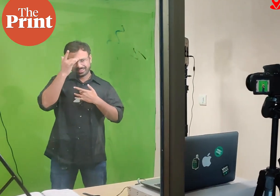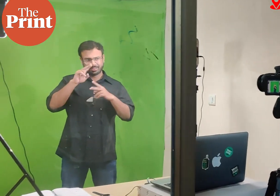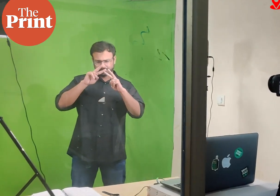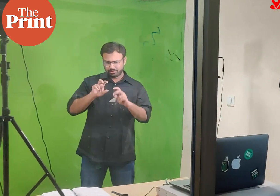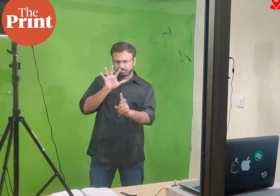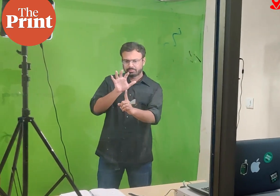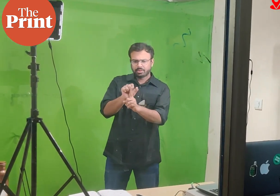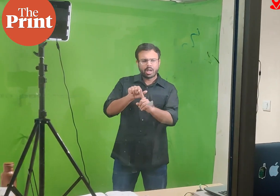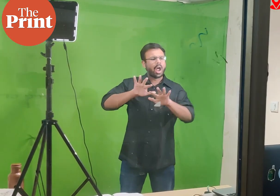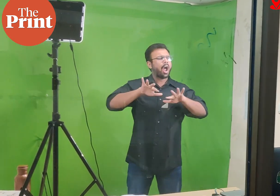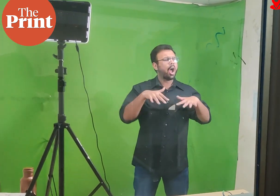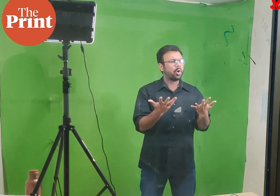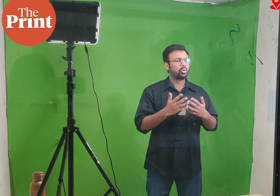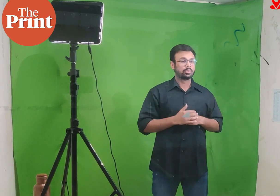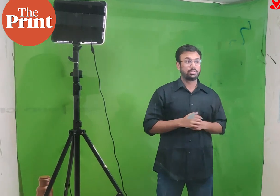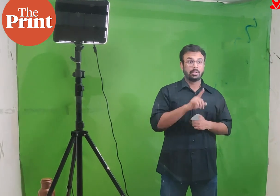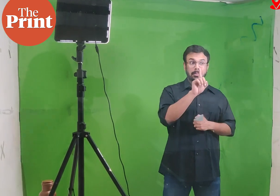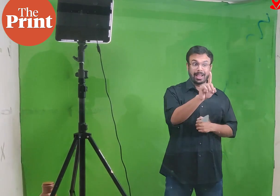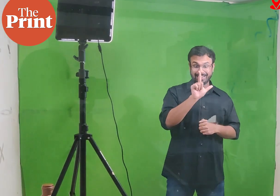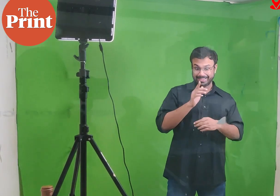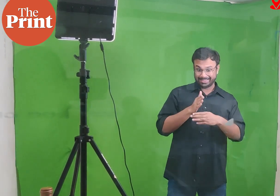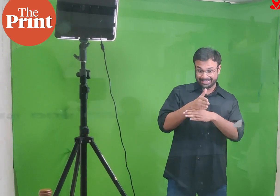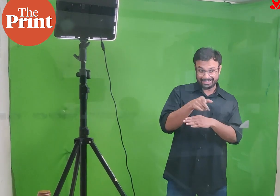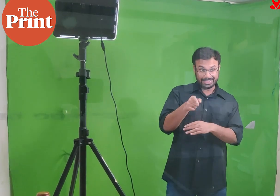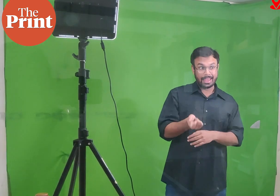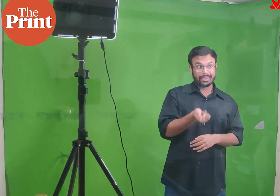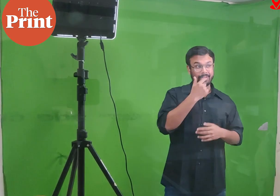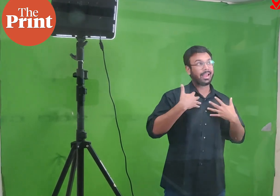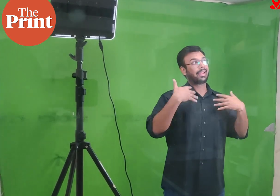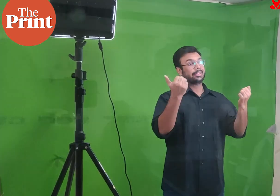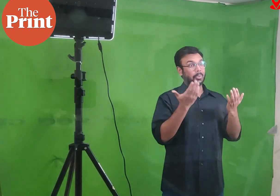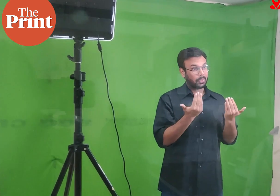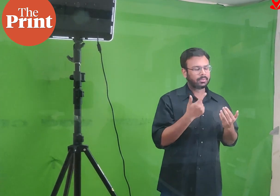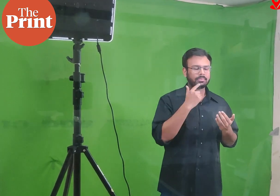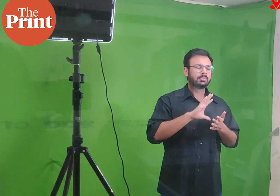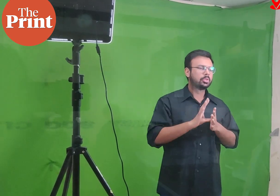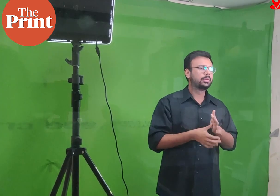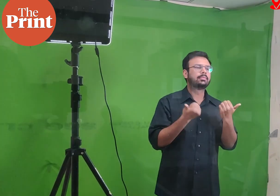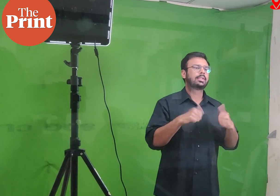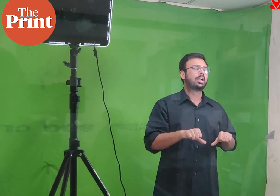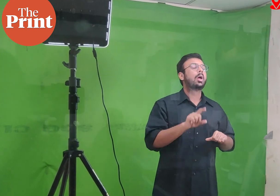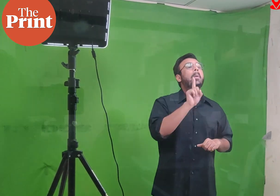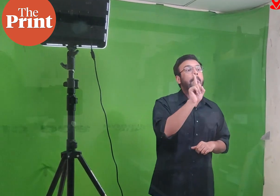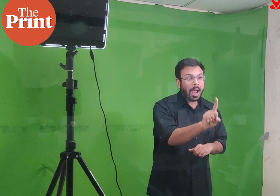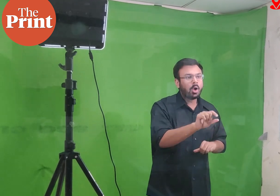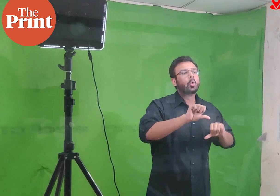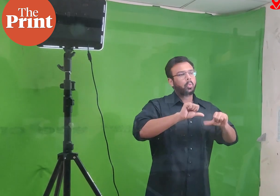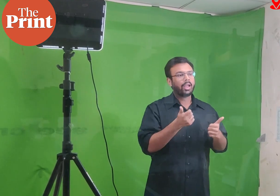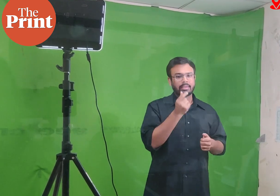smile. His eyes light up as he communicates with sign language, his expressions conveying a lot more than